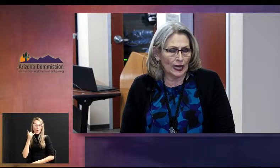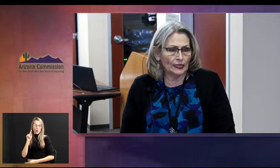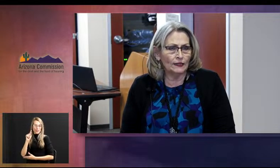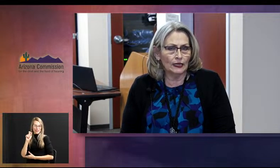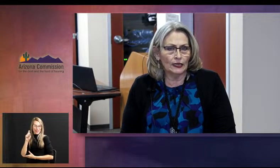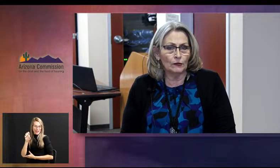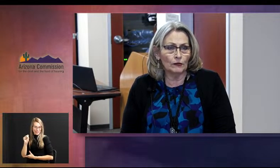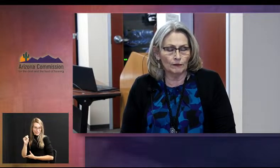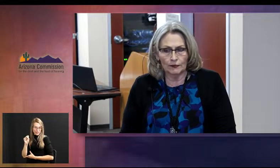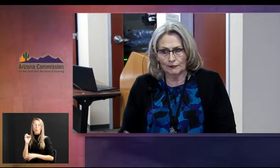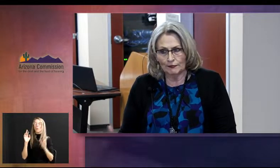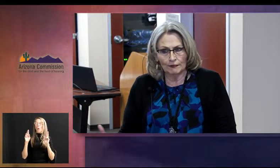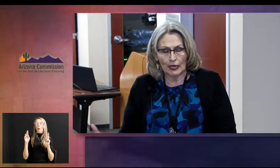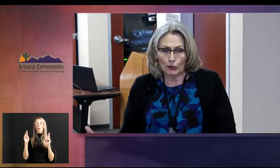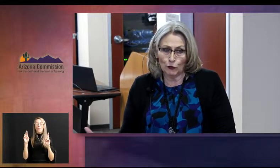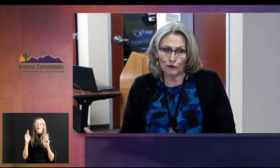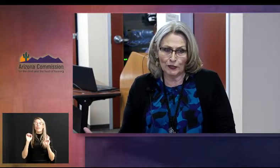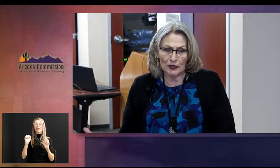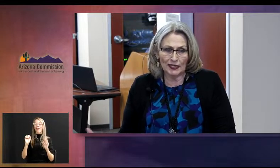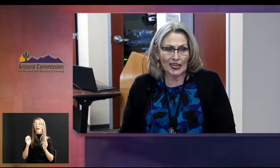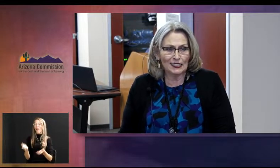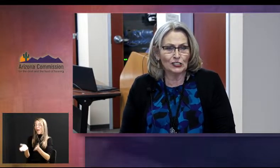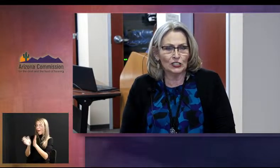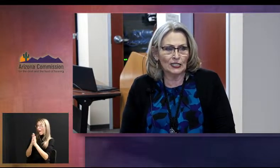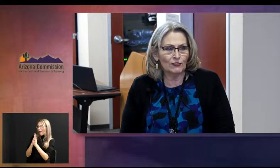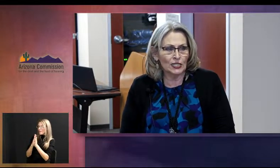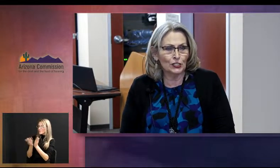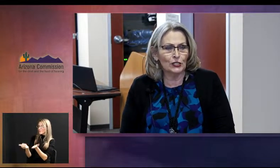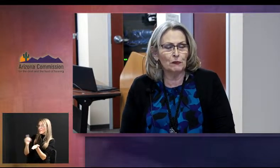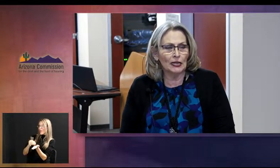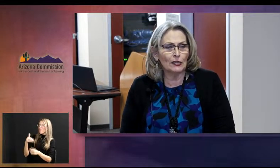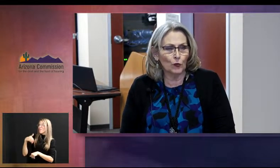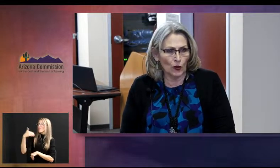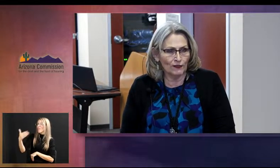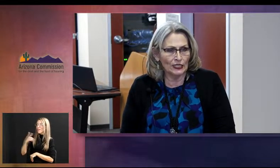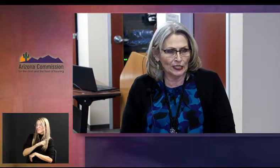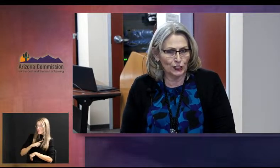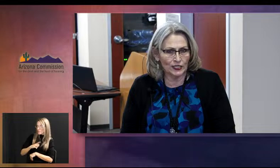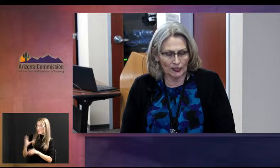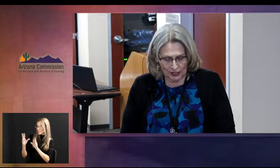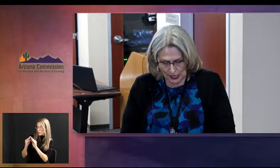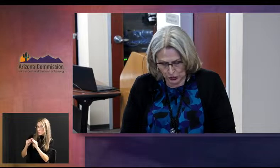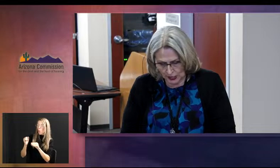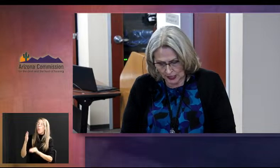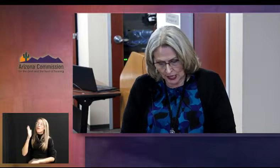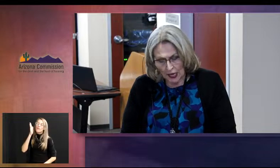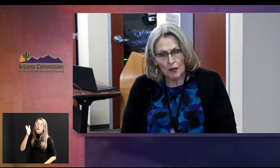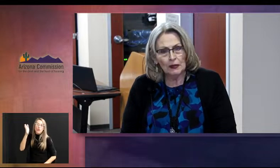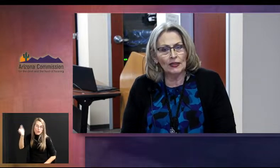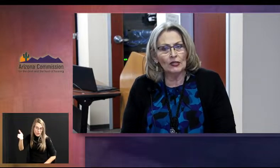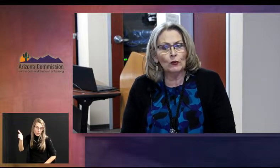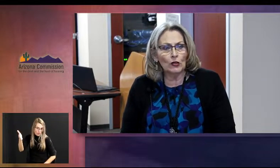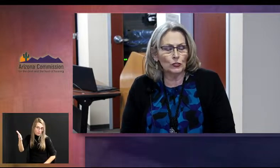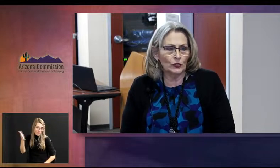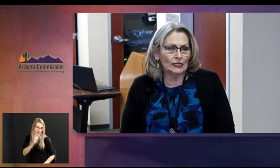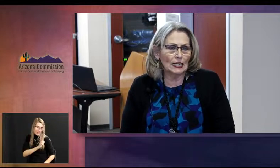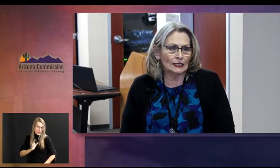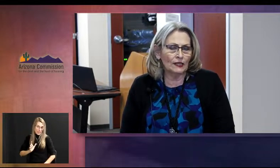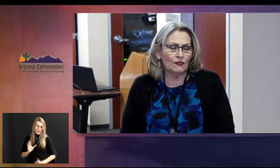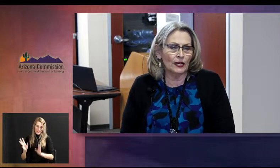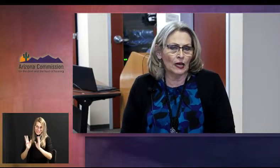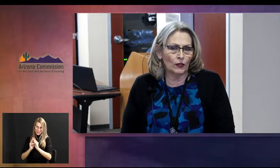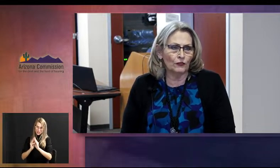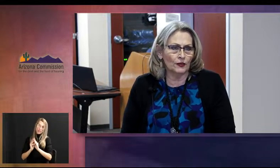that again in, I don't know if it'll be the next legislative session, but in one of the legislative sessions. But I think we also need